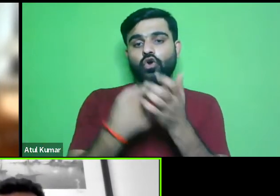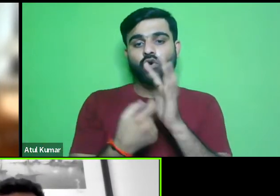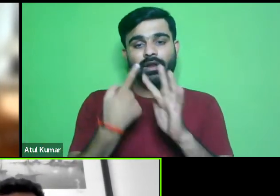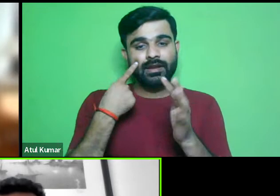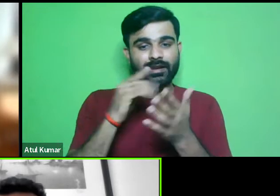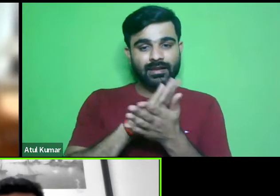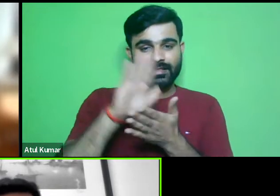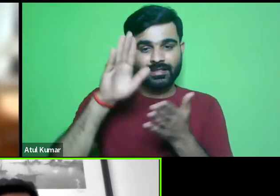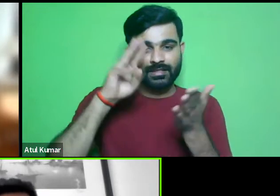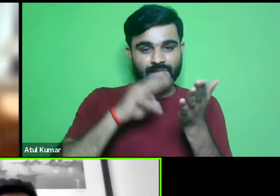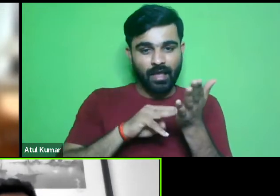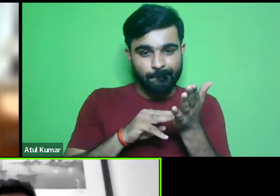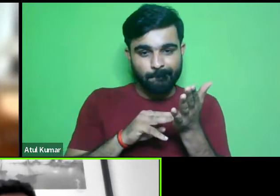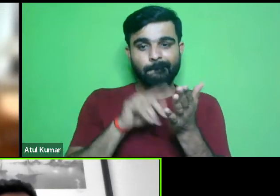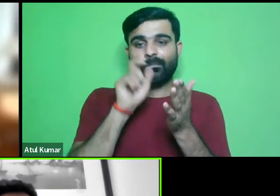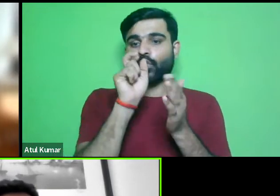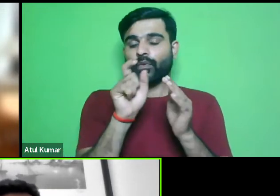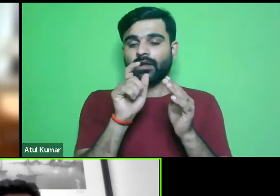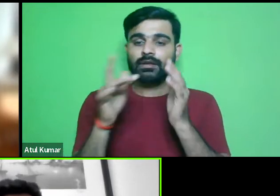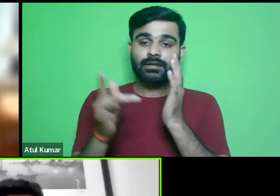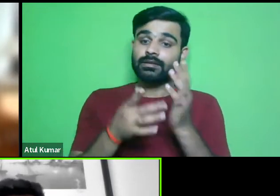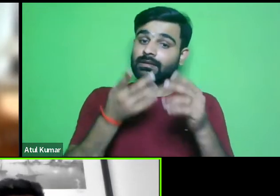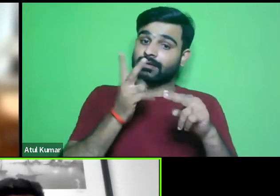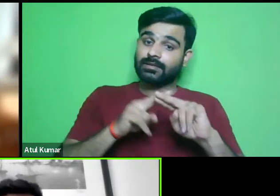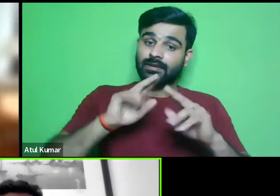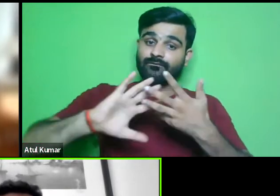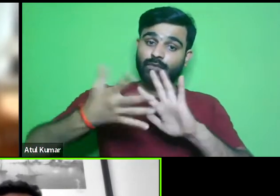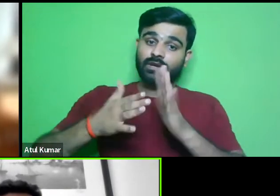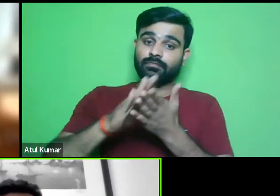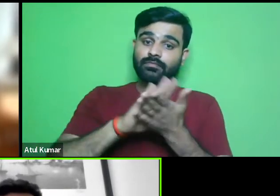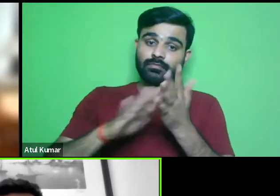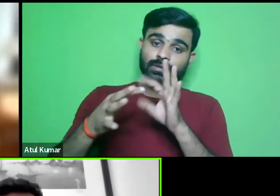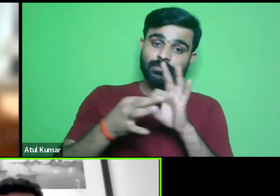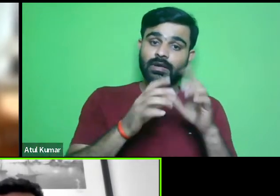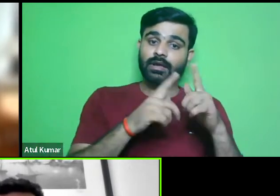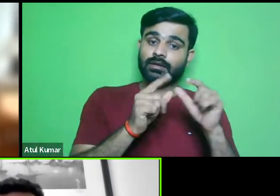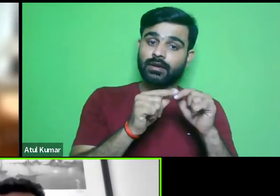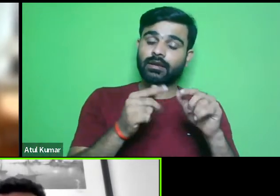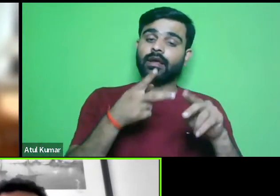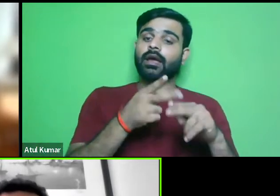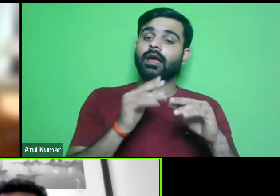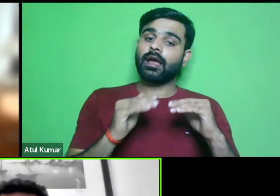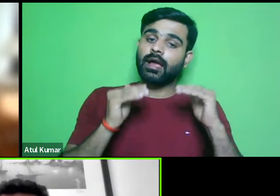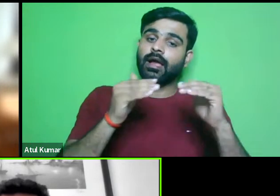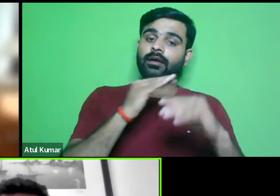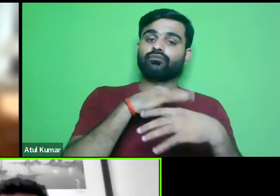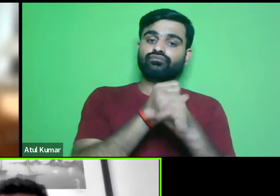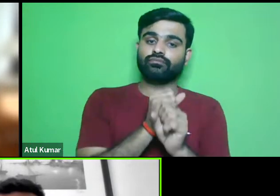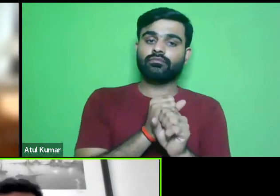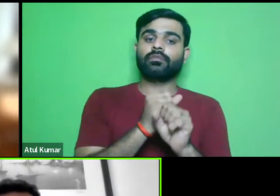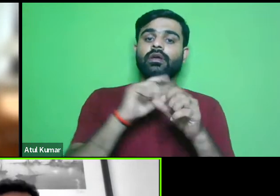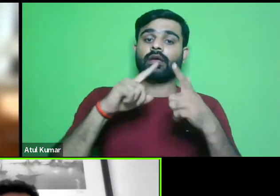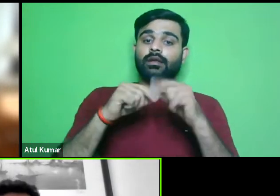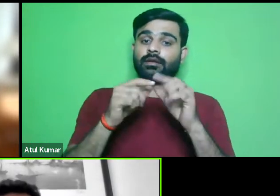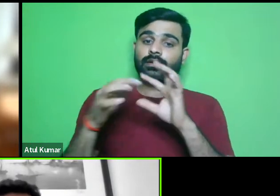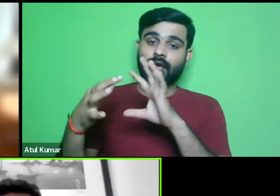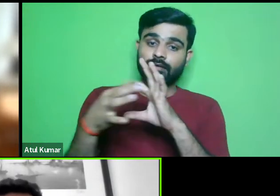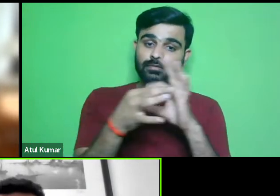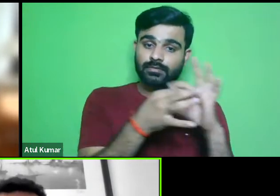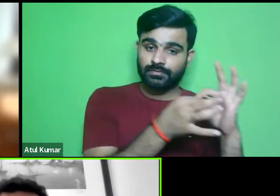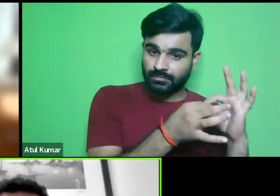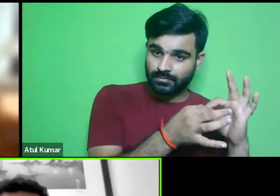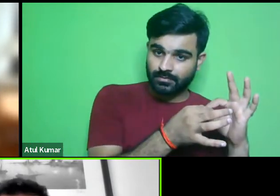of the hype around AI are still fundamentally based on data and data pipelines. And those data pipelines